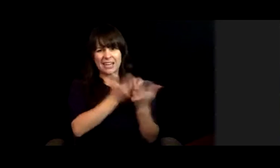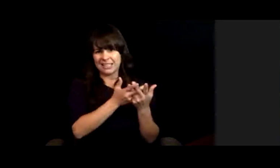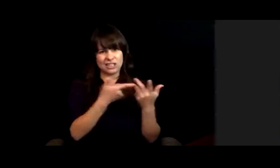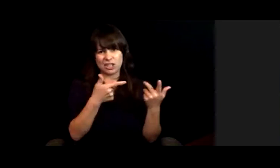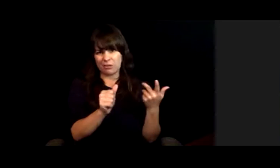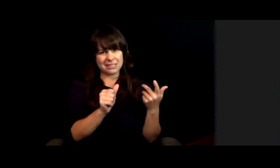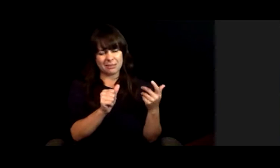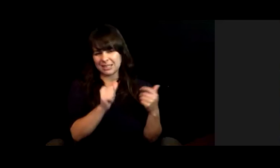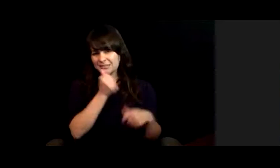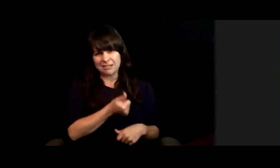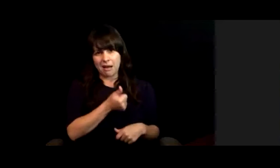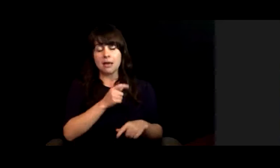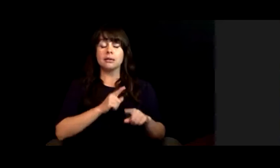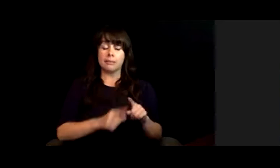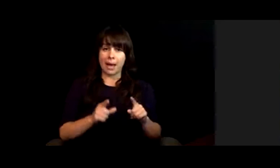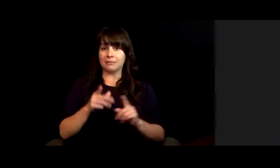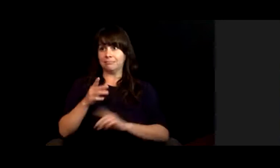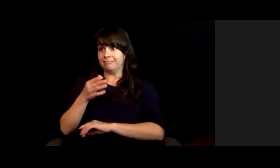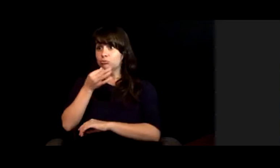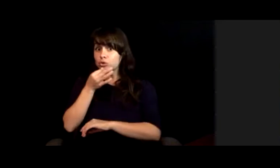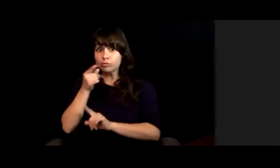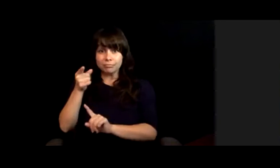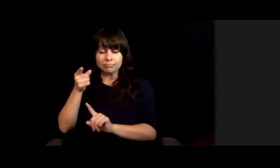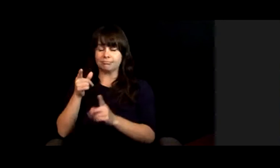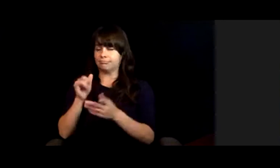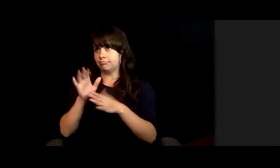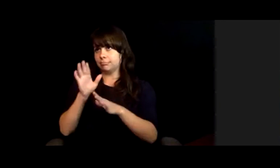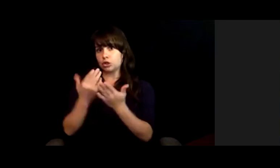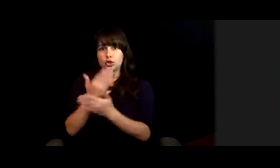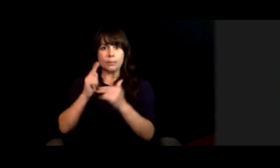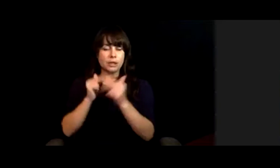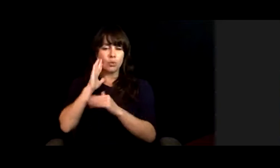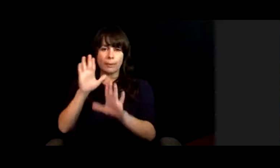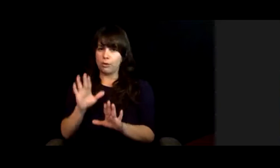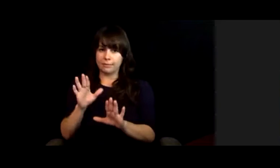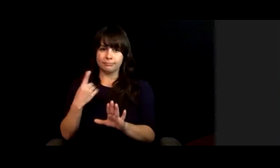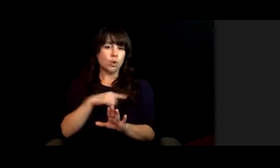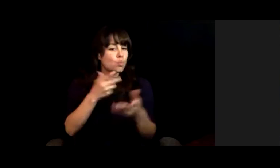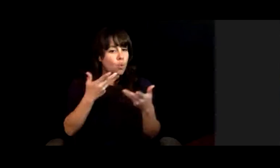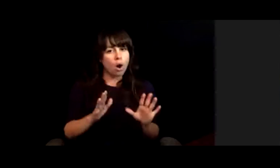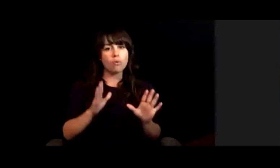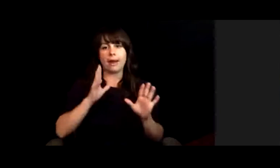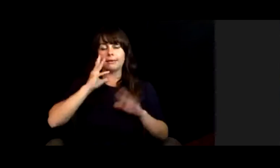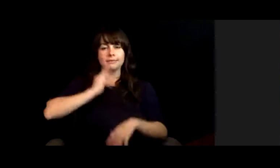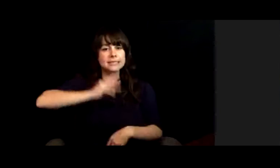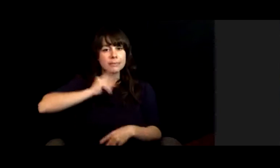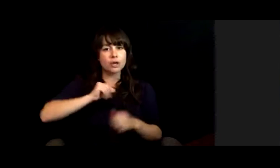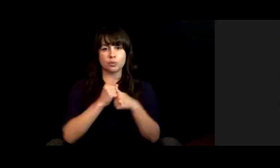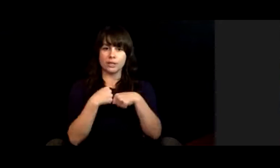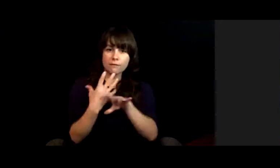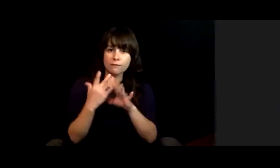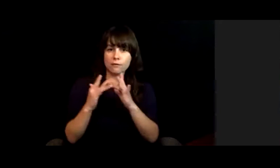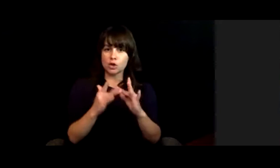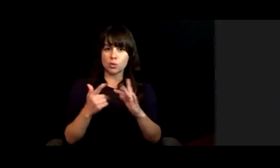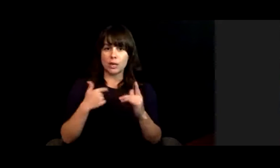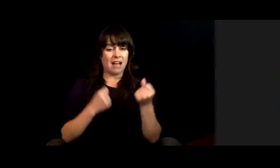going to be great. And it already, we've already doing it. And, I'm fully supportive of continuing